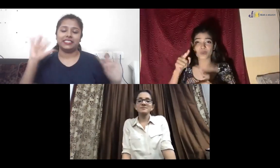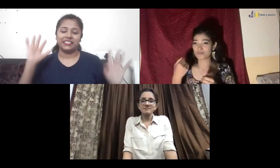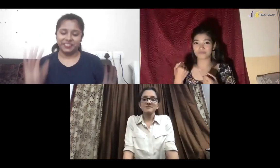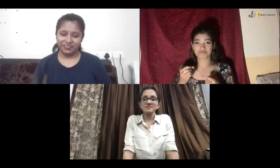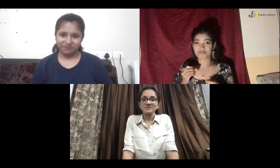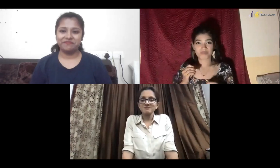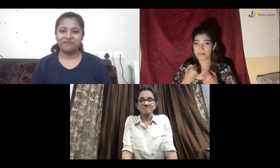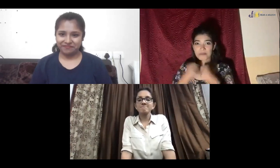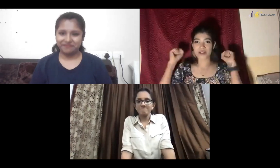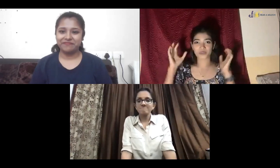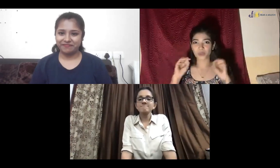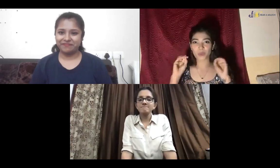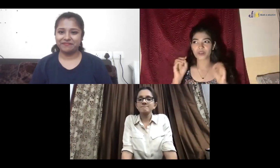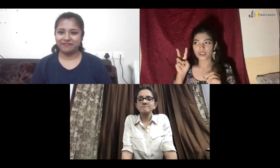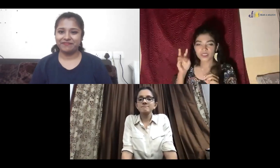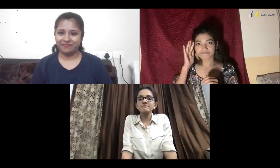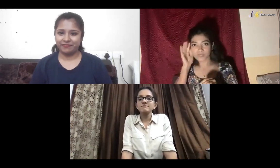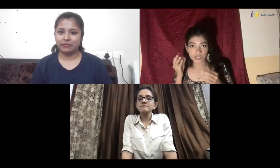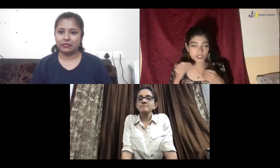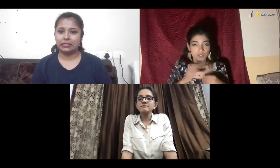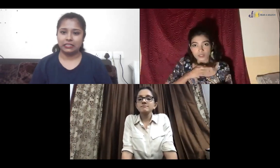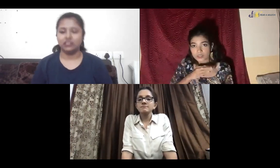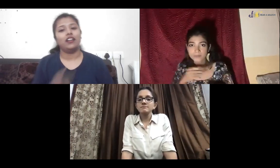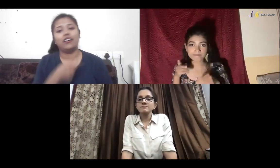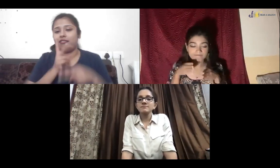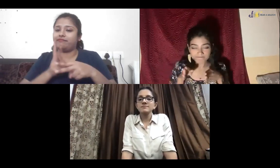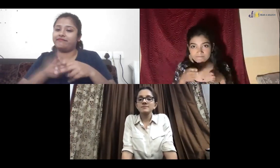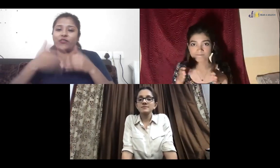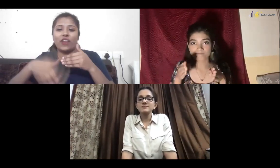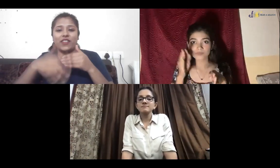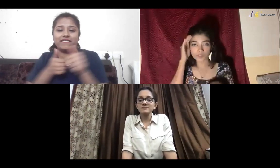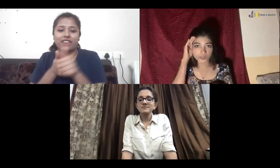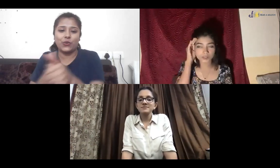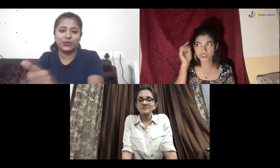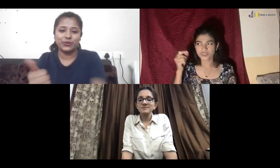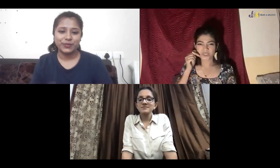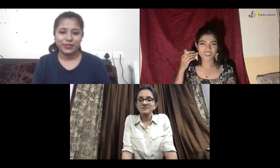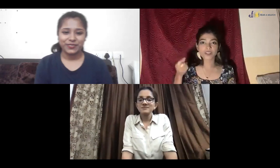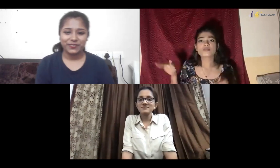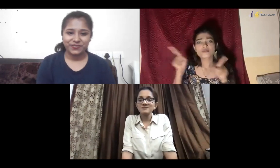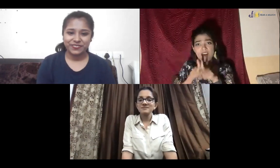independent. I've been a brave woman and independent one. If I wouldn't be independent enough,